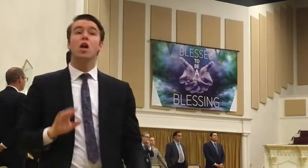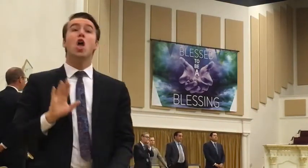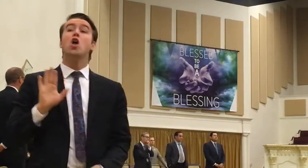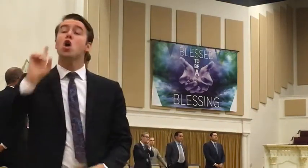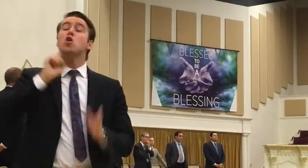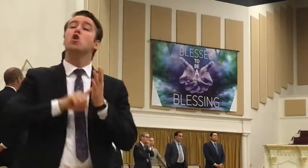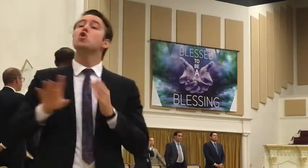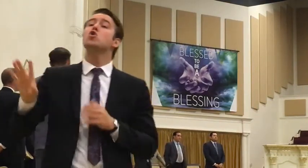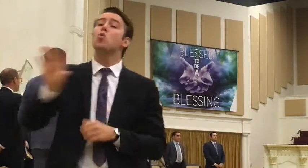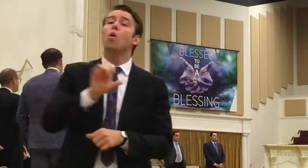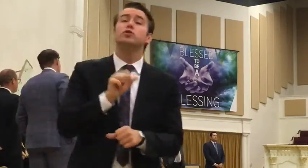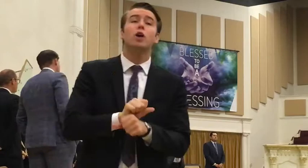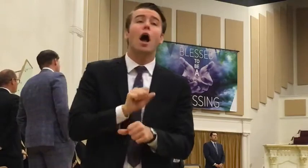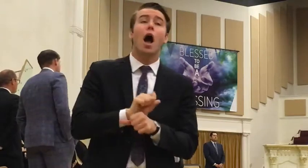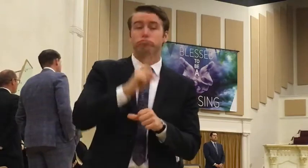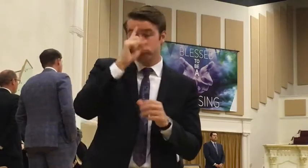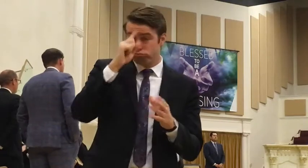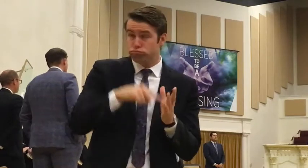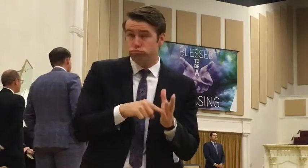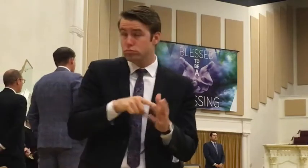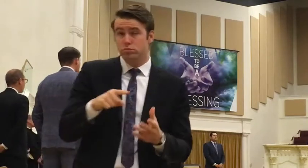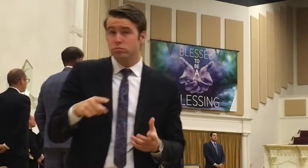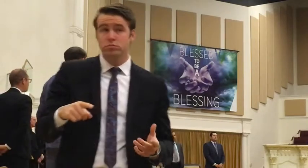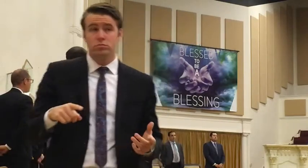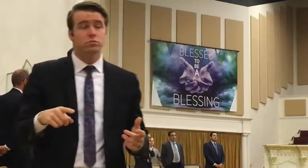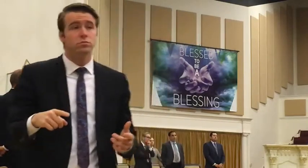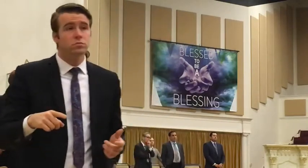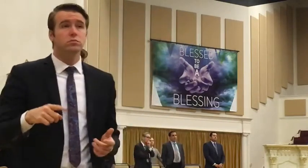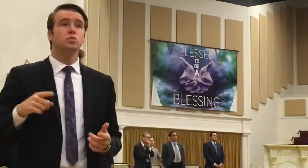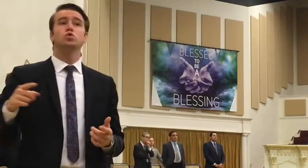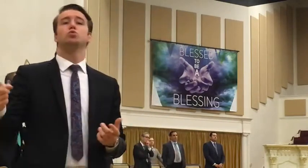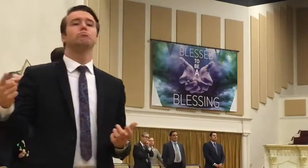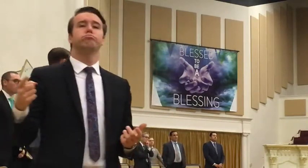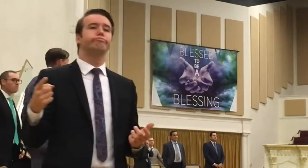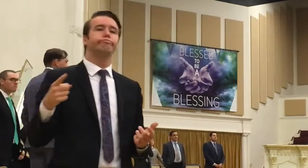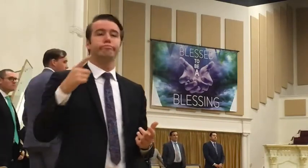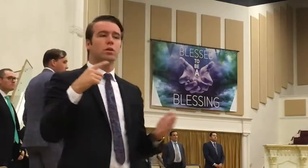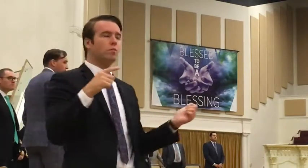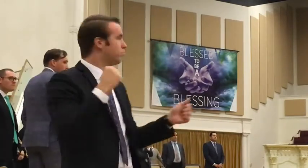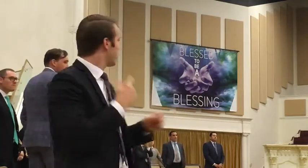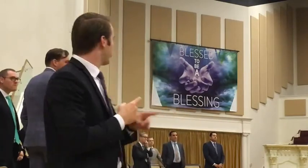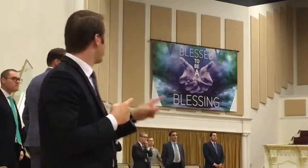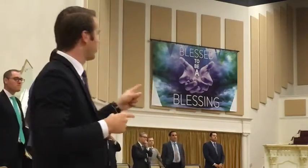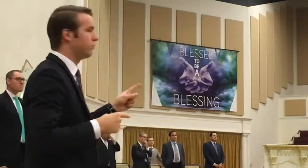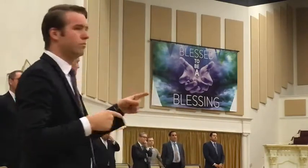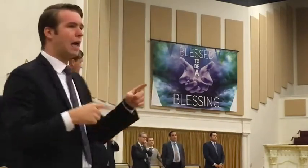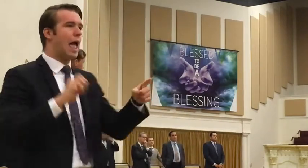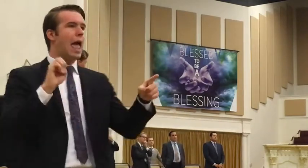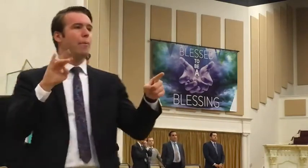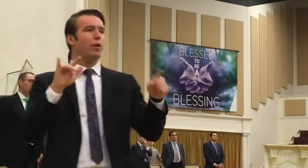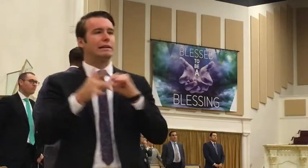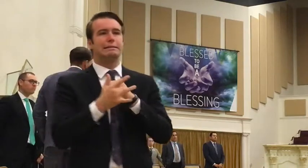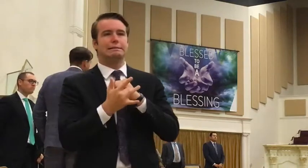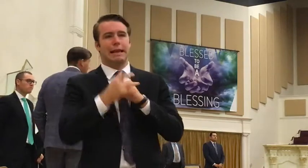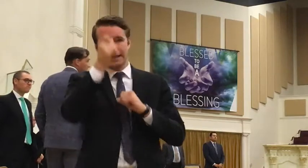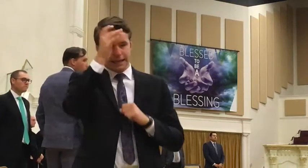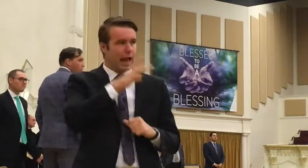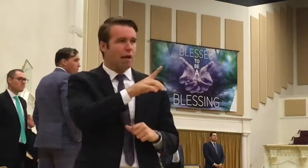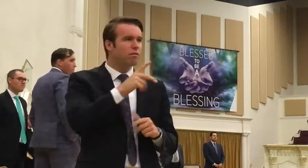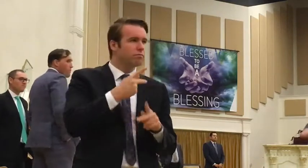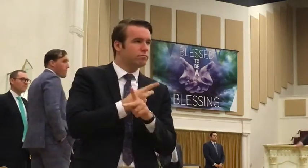job, let's say you're in, Brother Emery, you're one of those tech guys. You run systems, you figure out problems